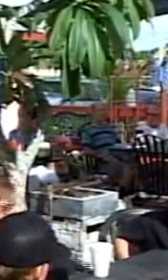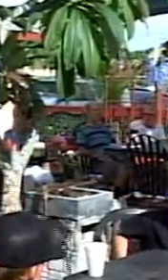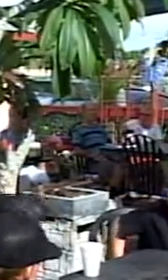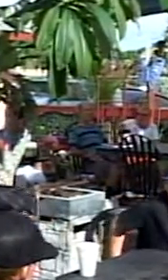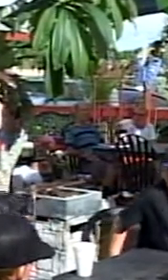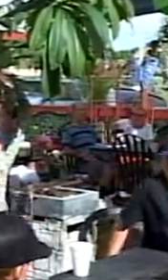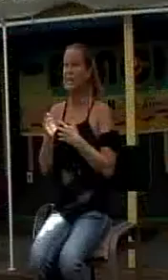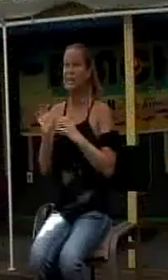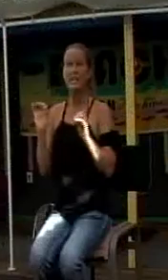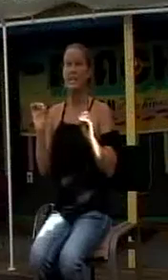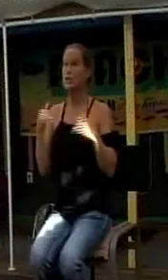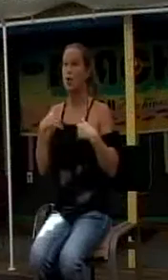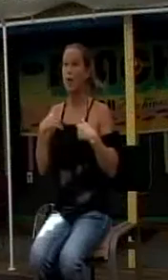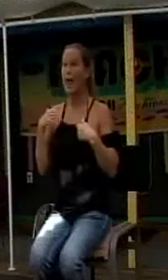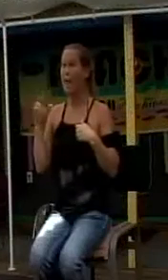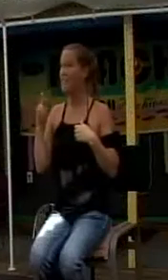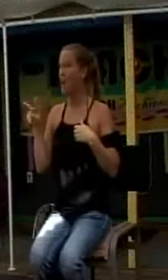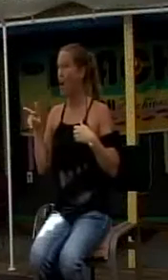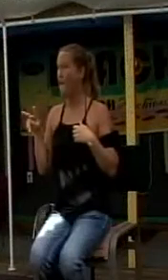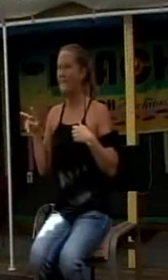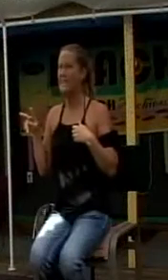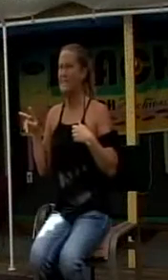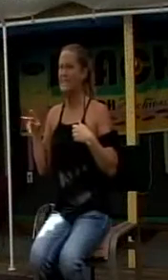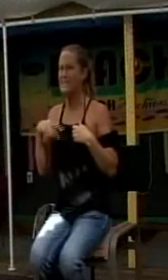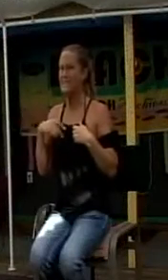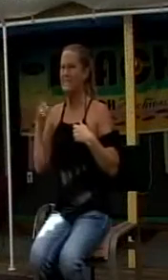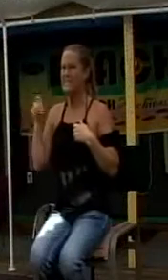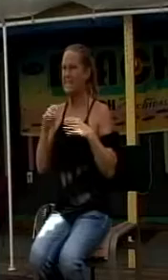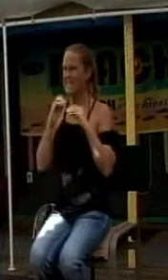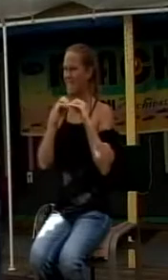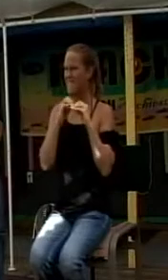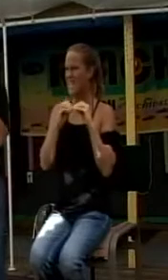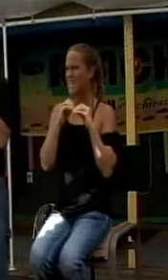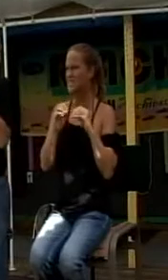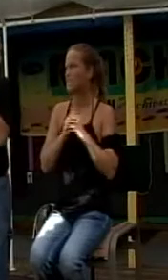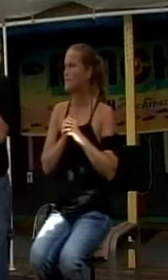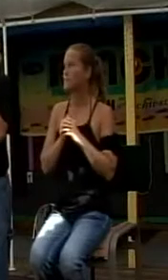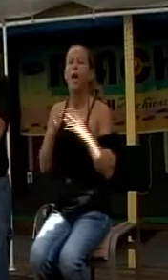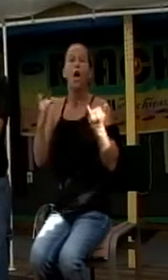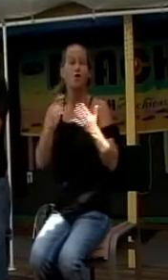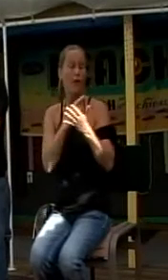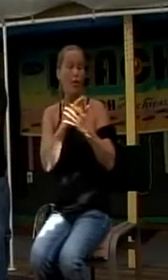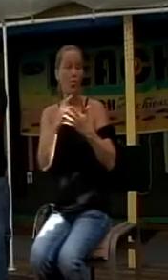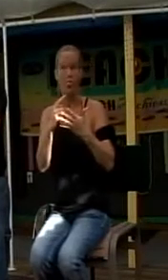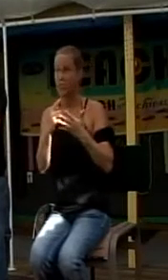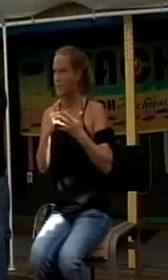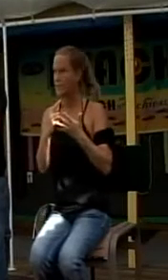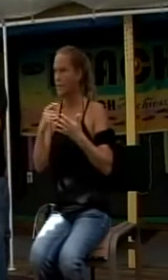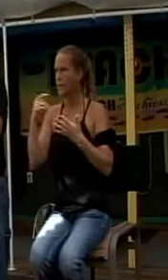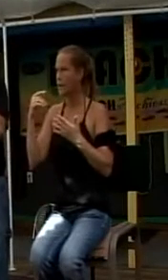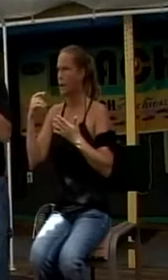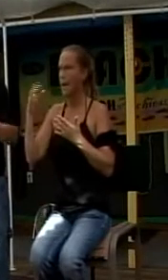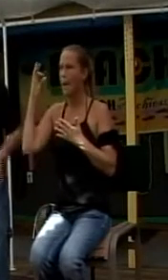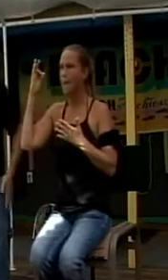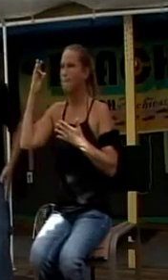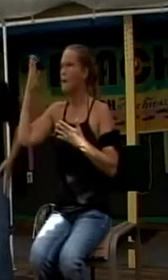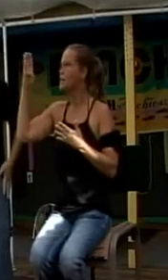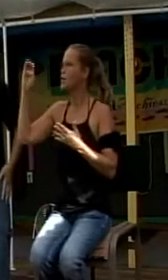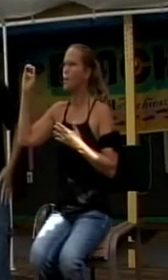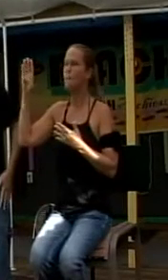for repairs. Need some help. All right, so this week, I'm going to call Bob up early because I'm exhausted. Come on,